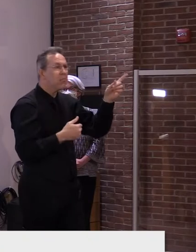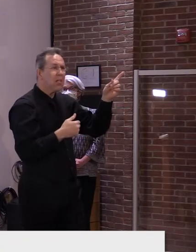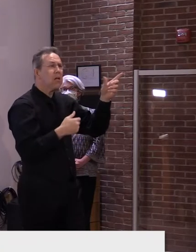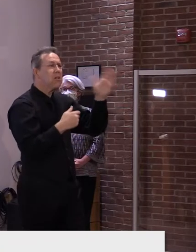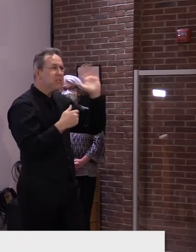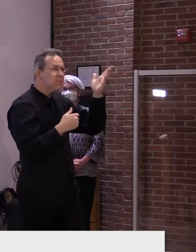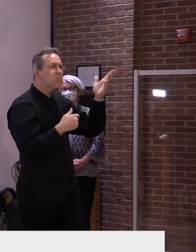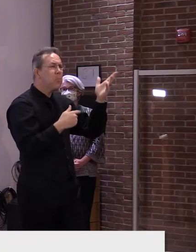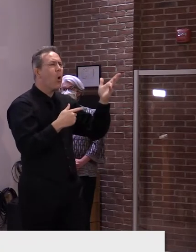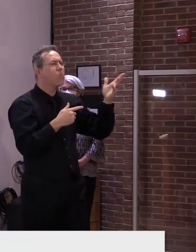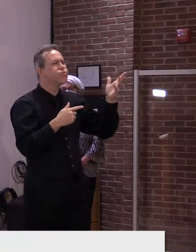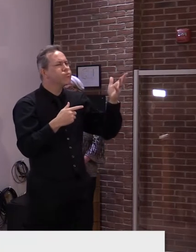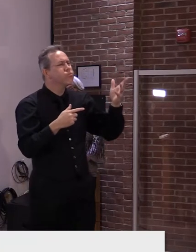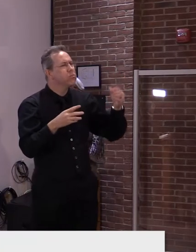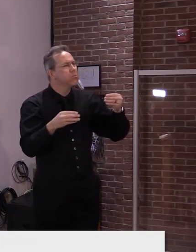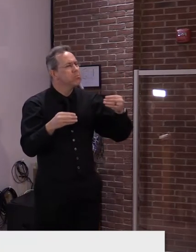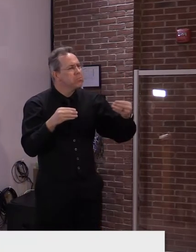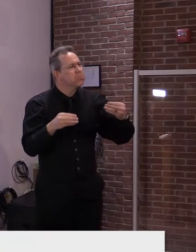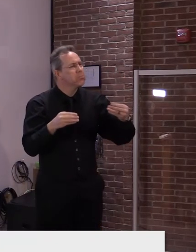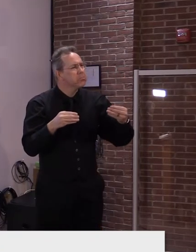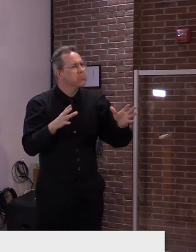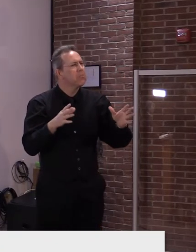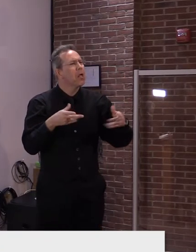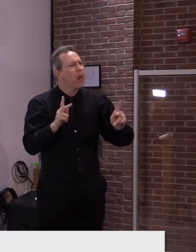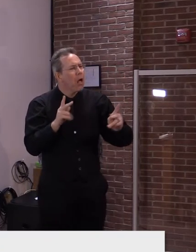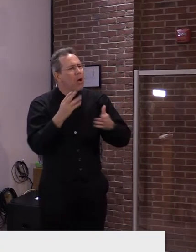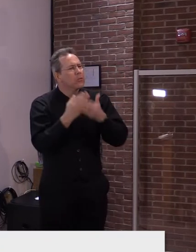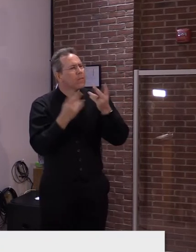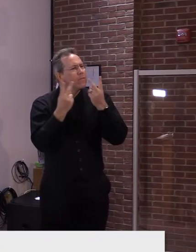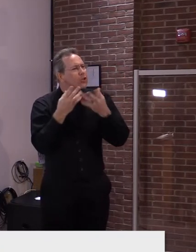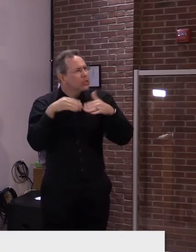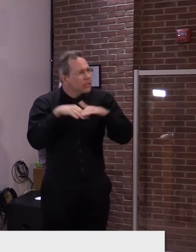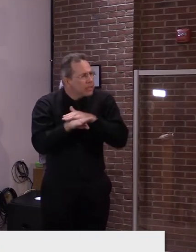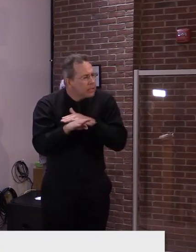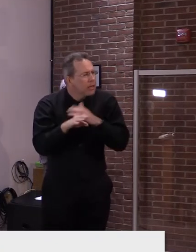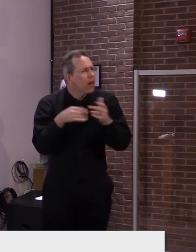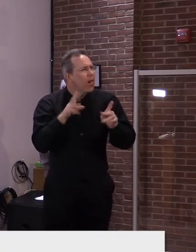visitation, and in particular talking about